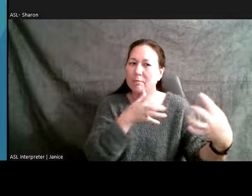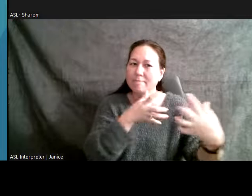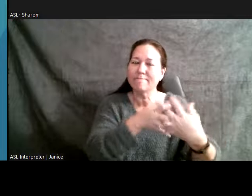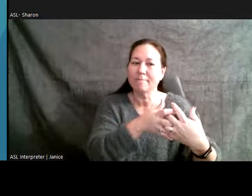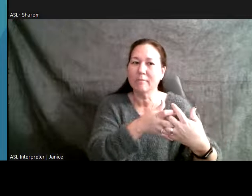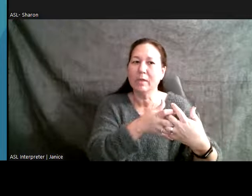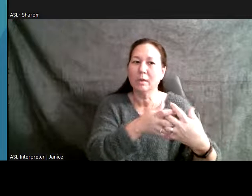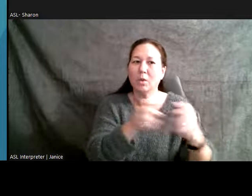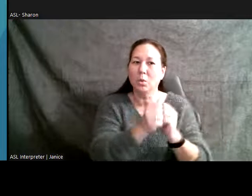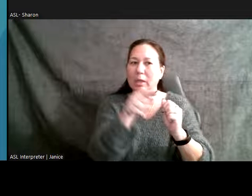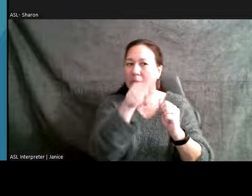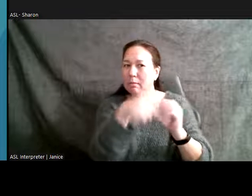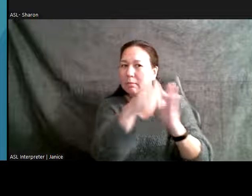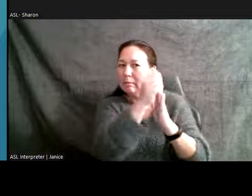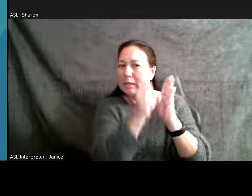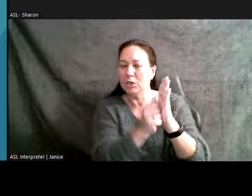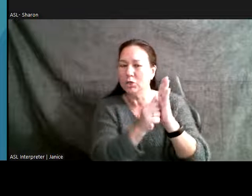items, please speak up.